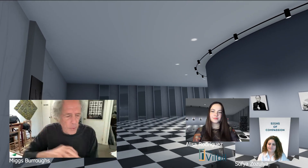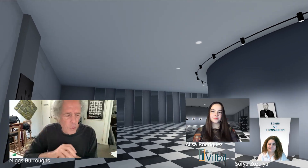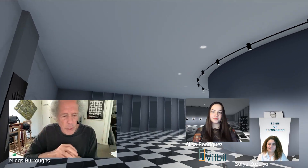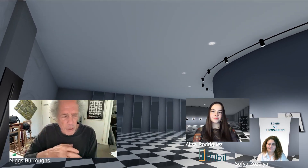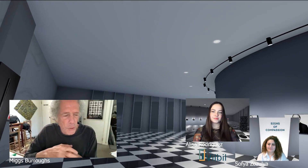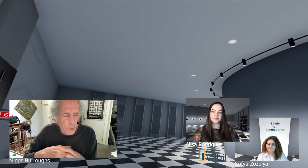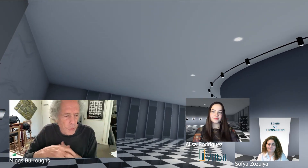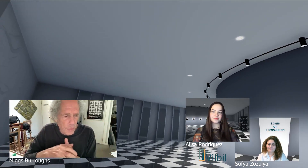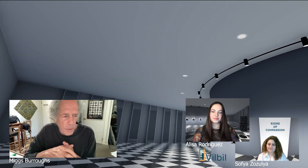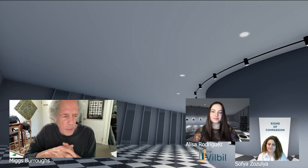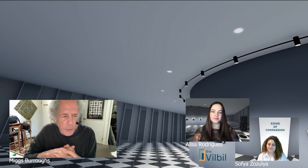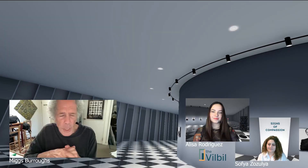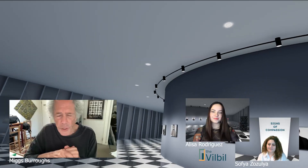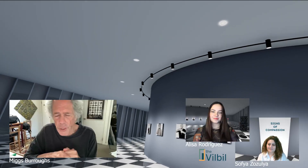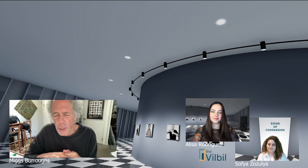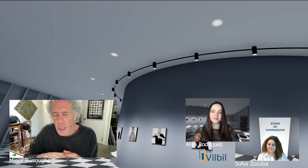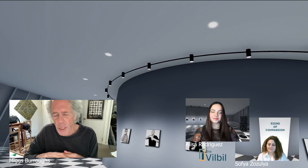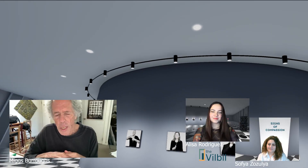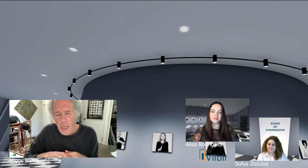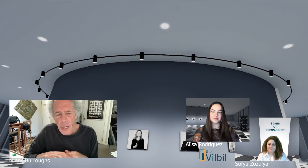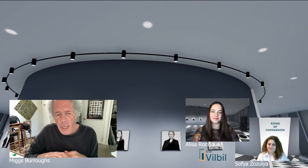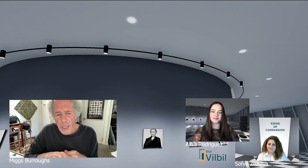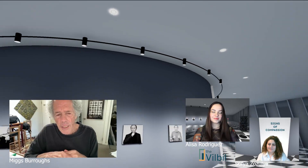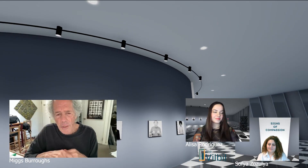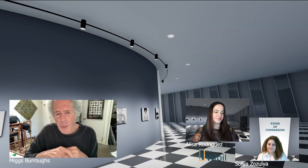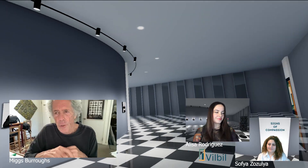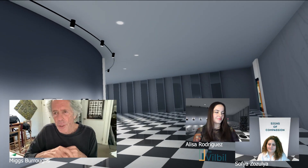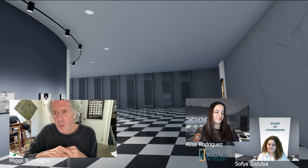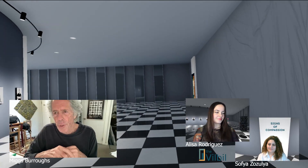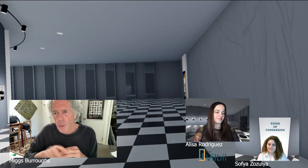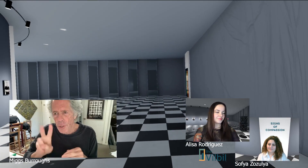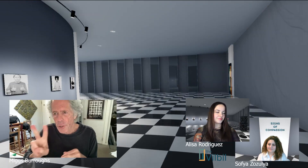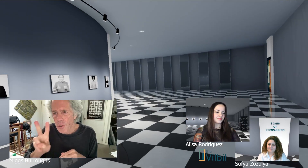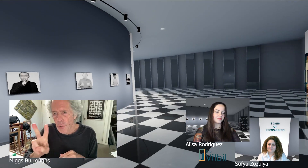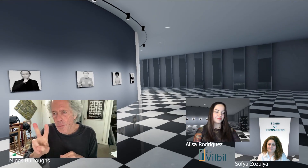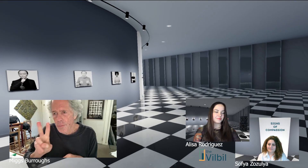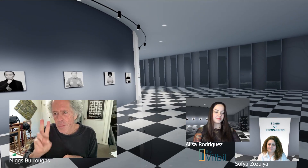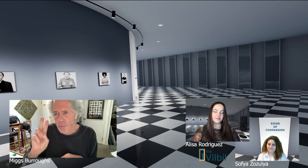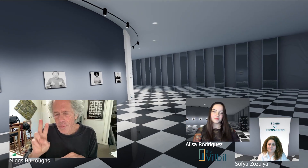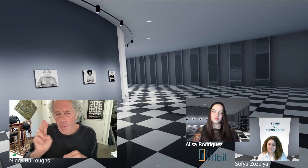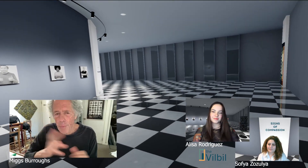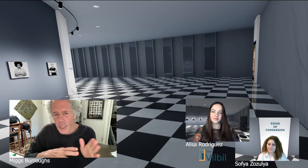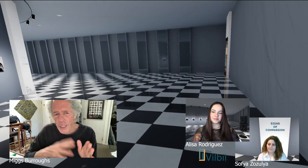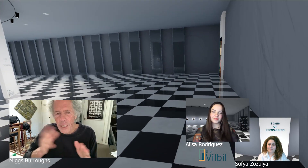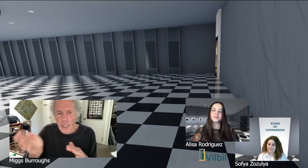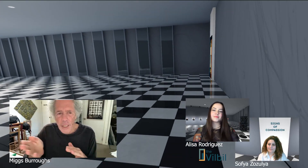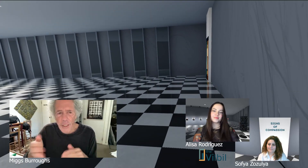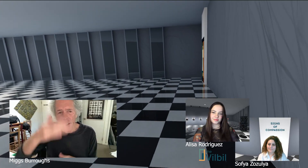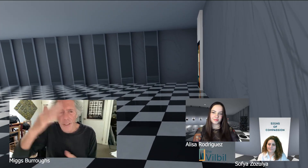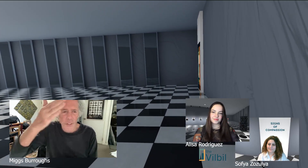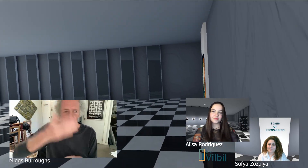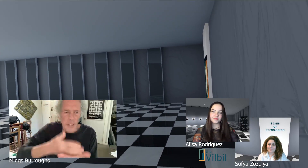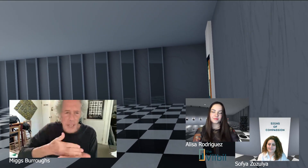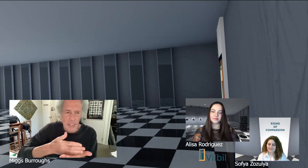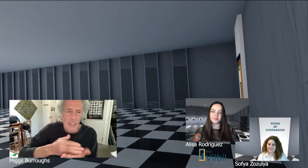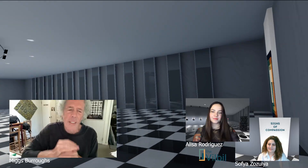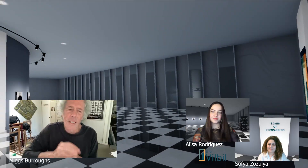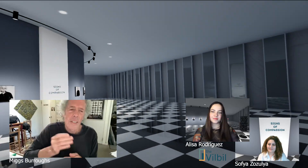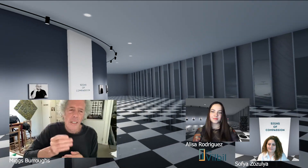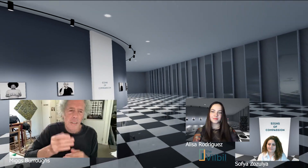or a cartoon, an animation. And I tell a story with just two, a beginning and an end, this and a that,